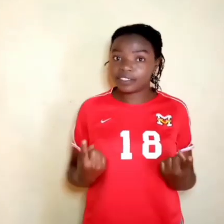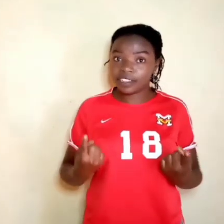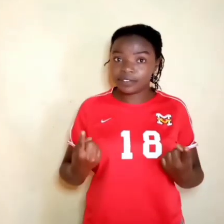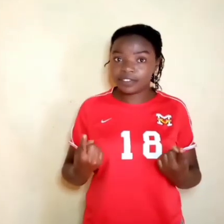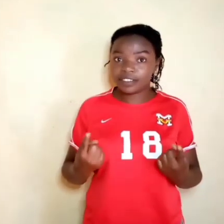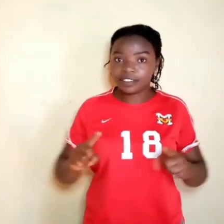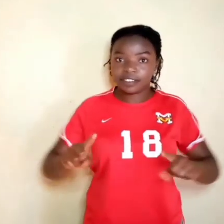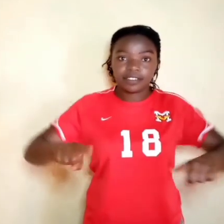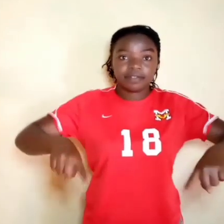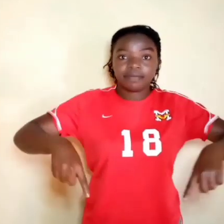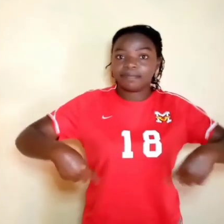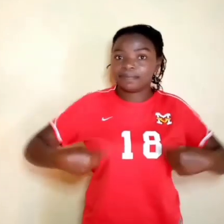ourselves.